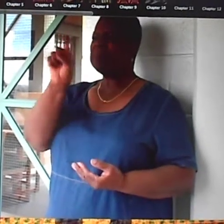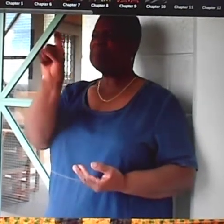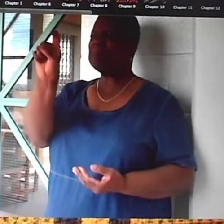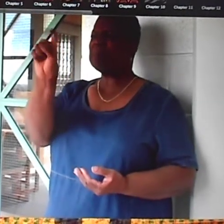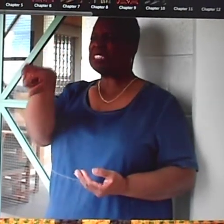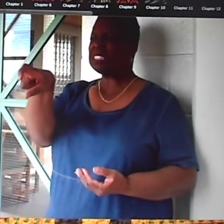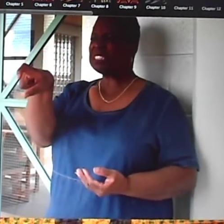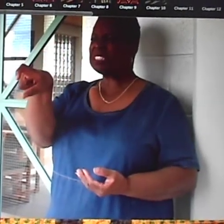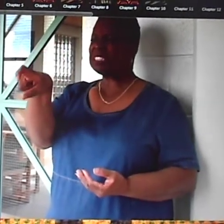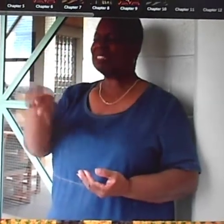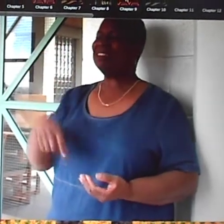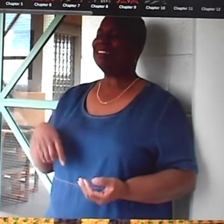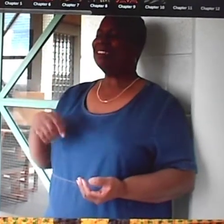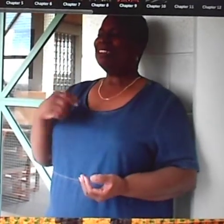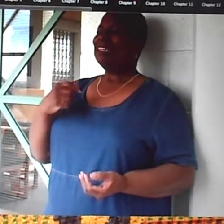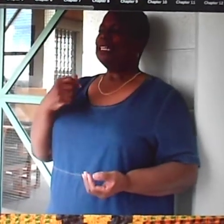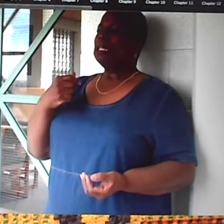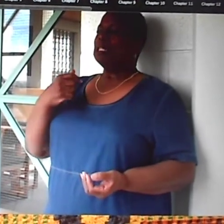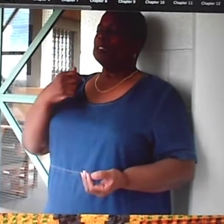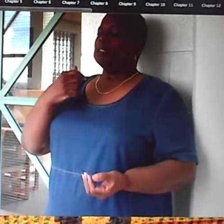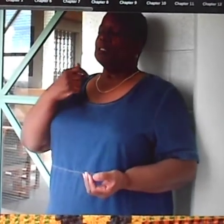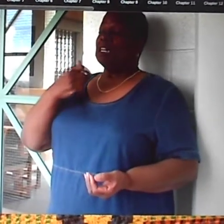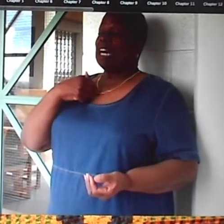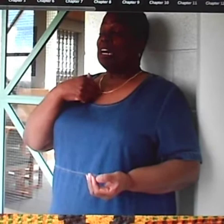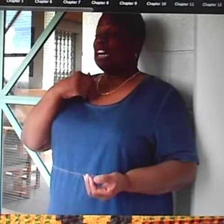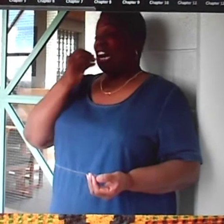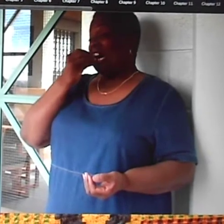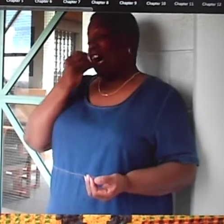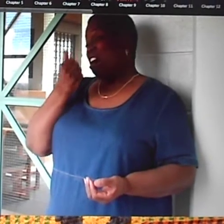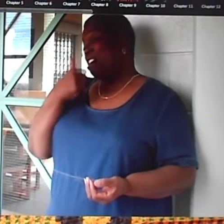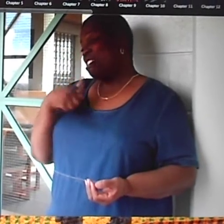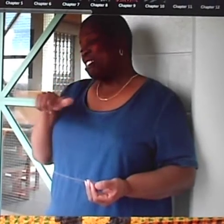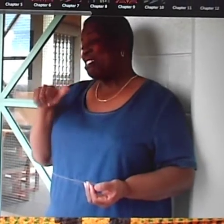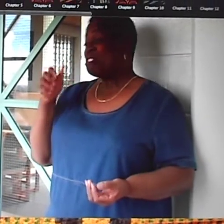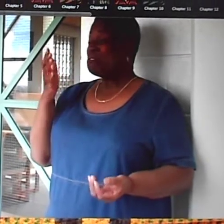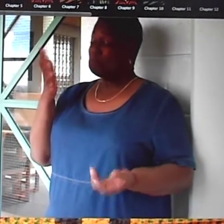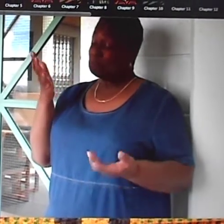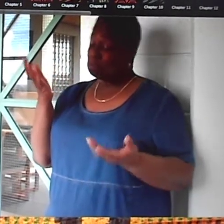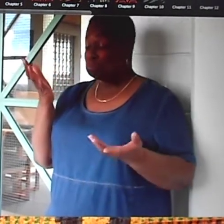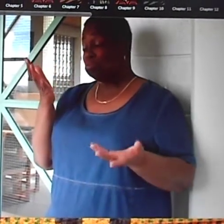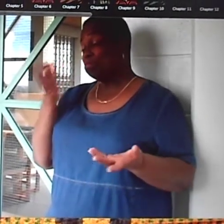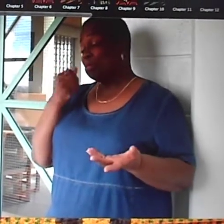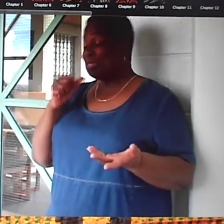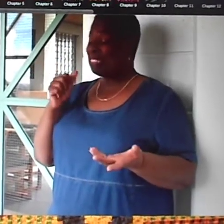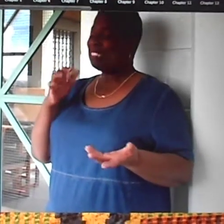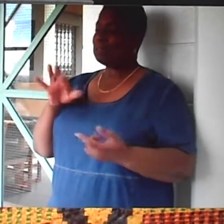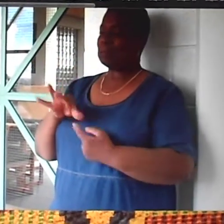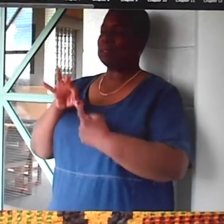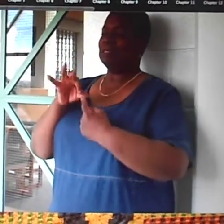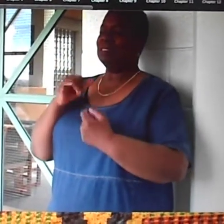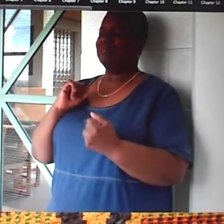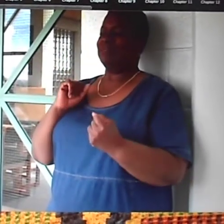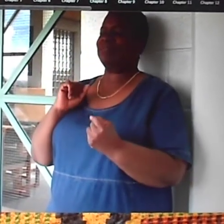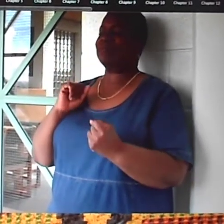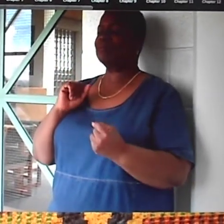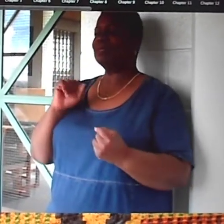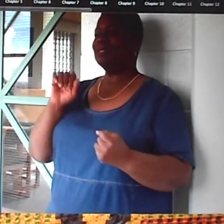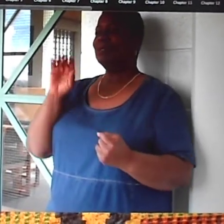Now if you didn't like something, you still had to eat it. And me, I'll eat almost